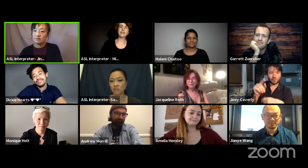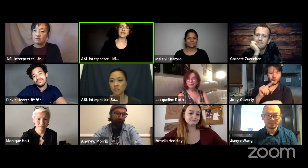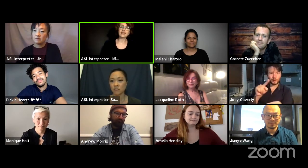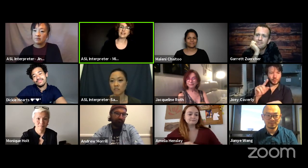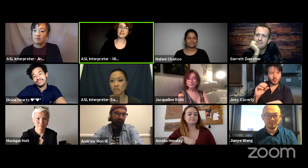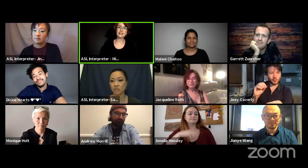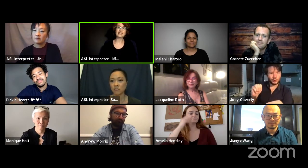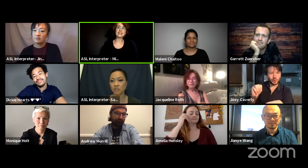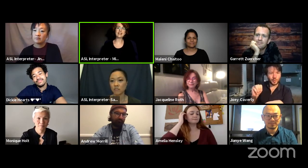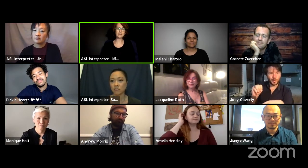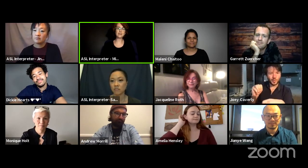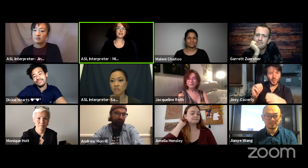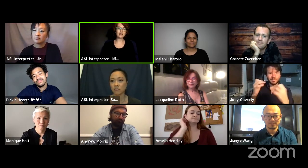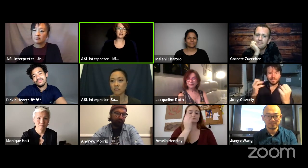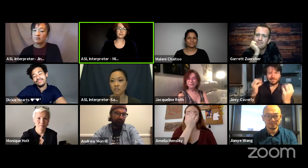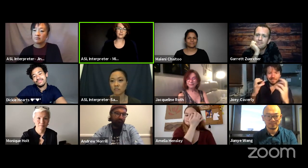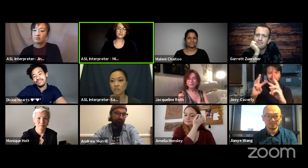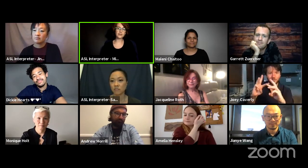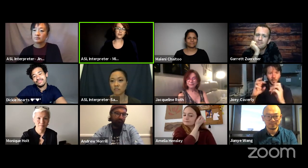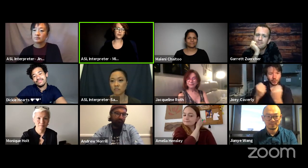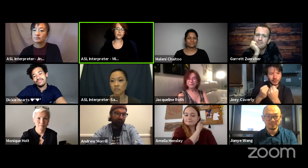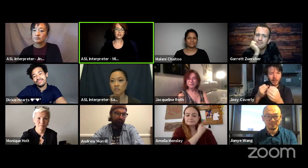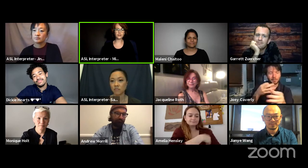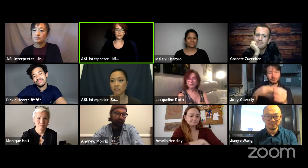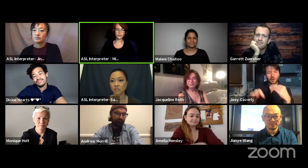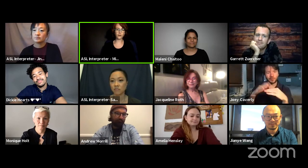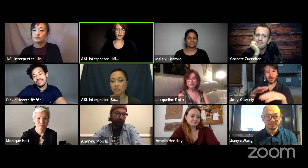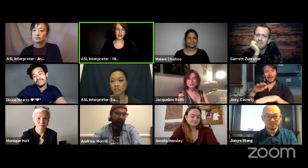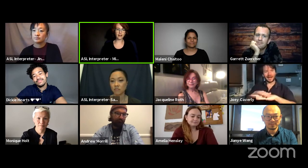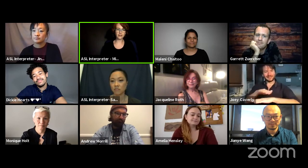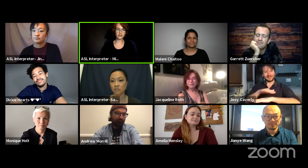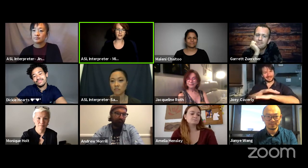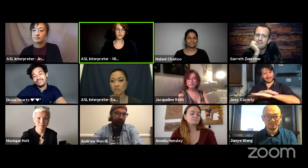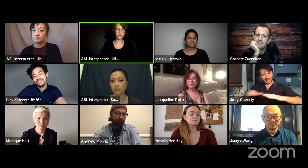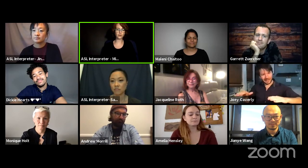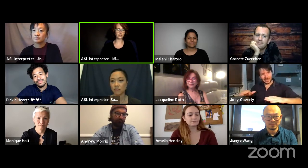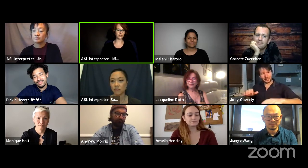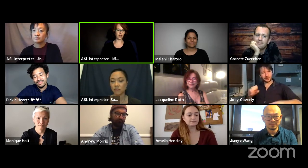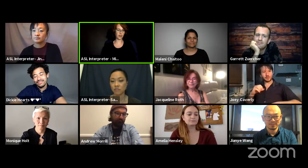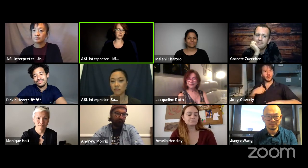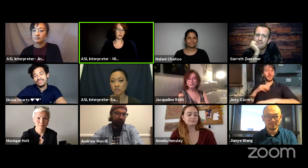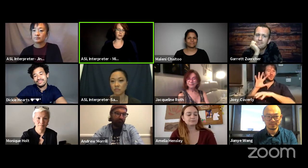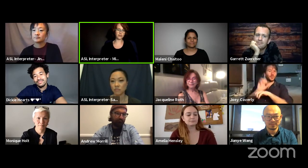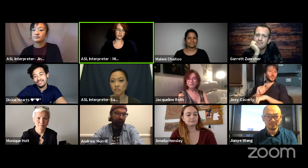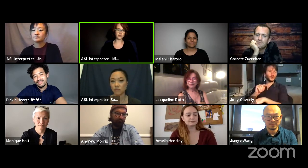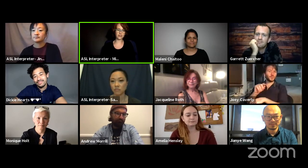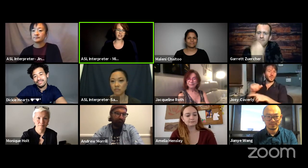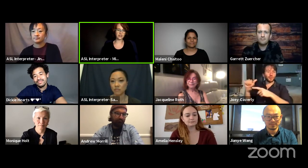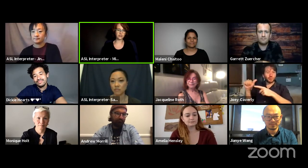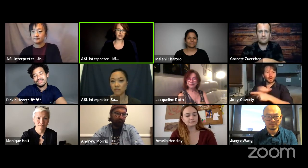Really adapting to this new format in a Zoom workshop as opposed to a staged